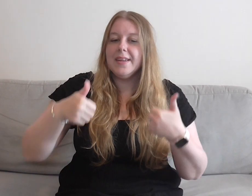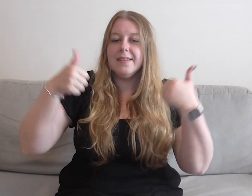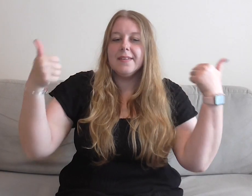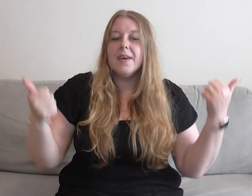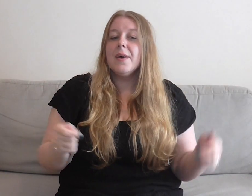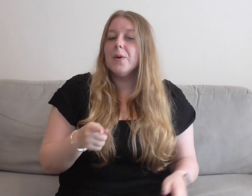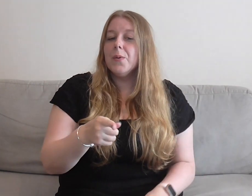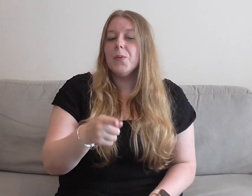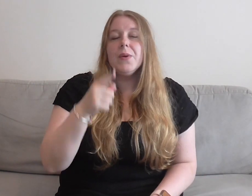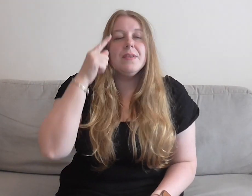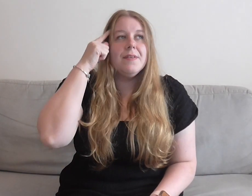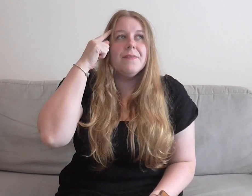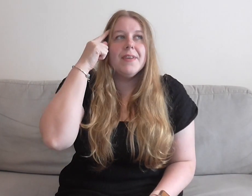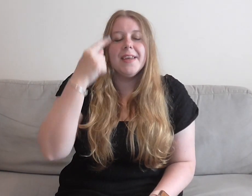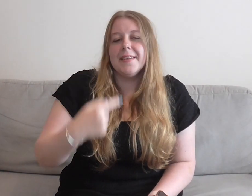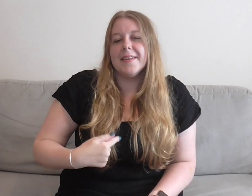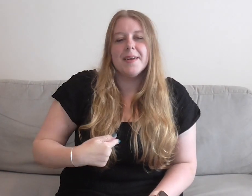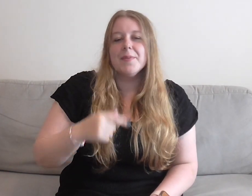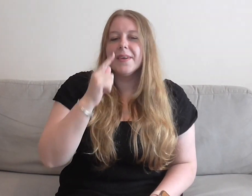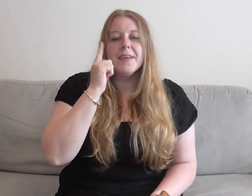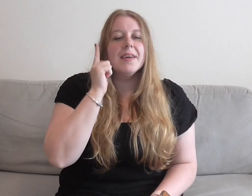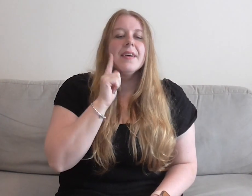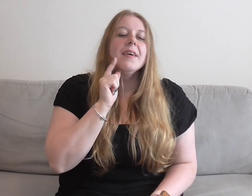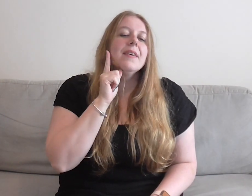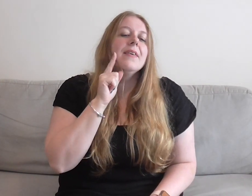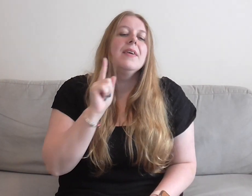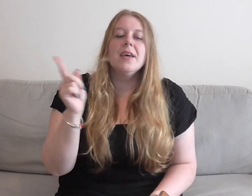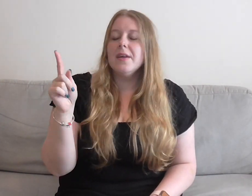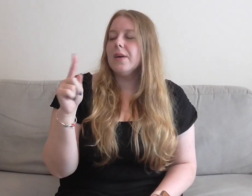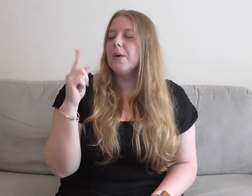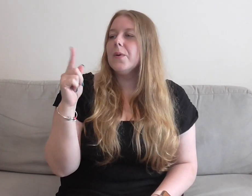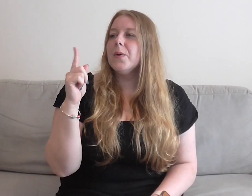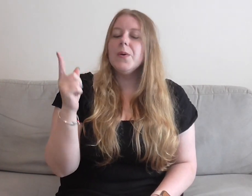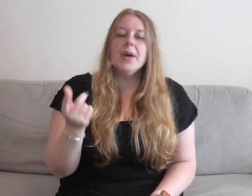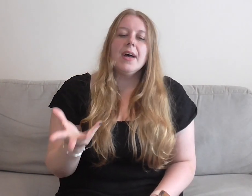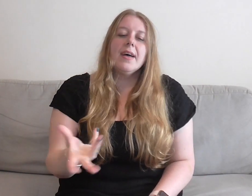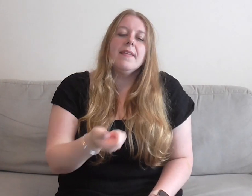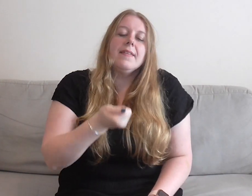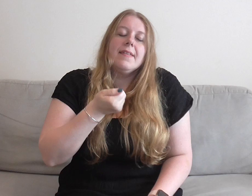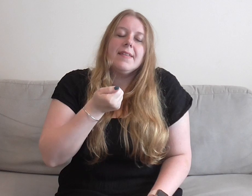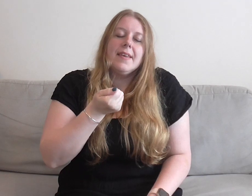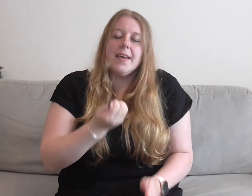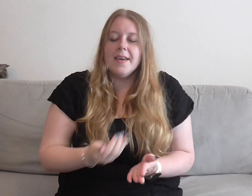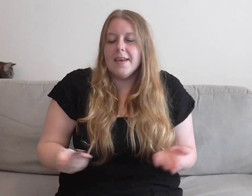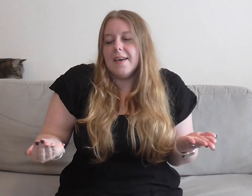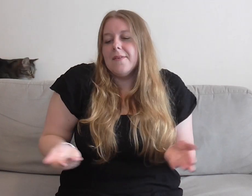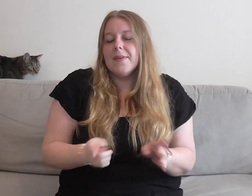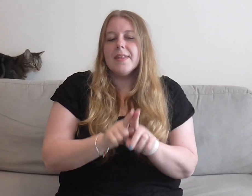Wouldn't you think I'm the girl, the girl who has everything?